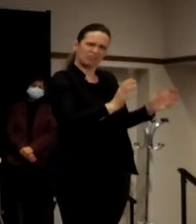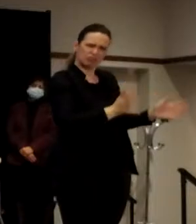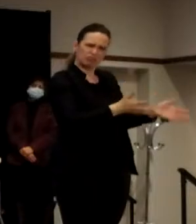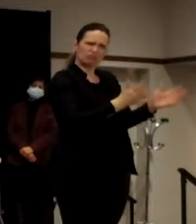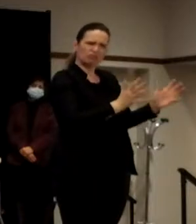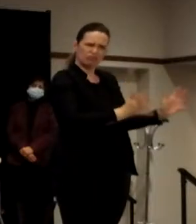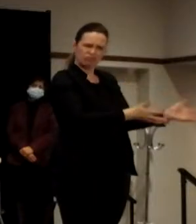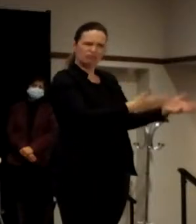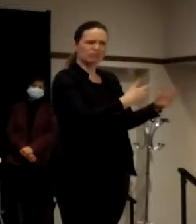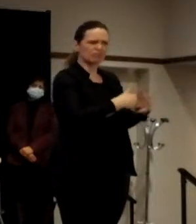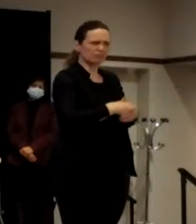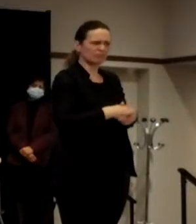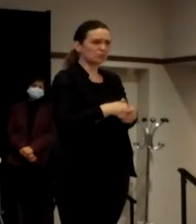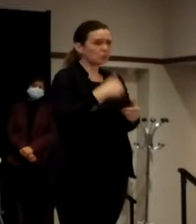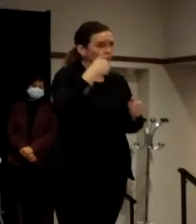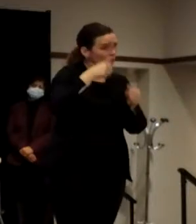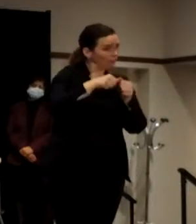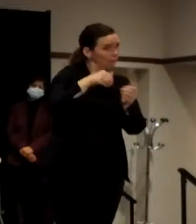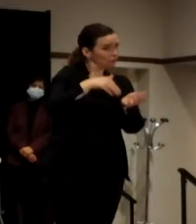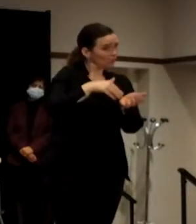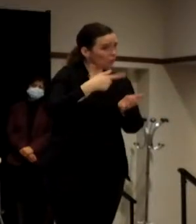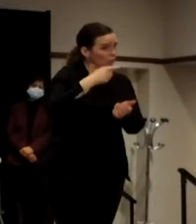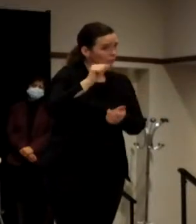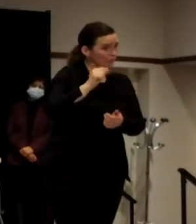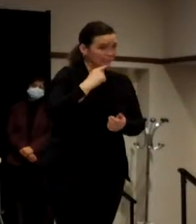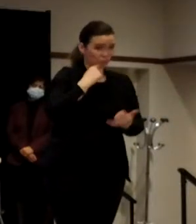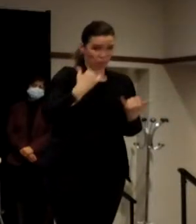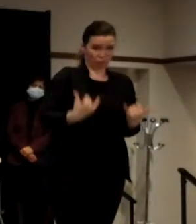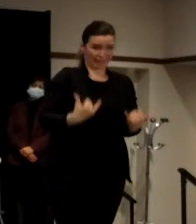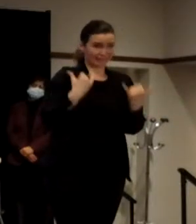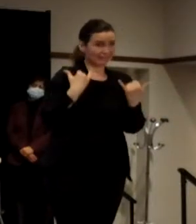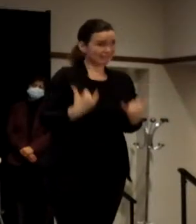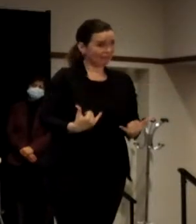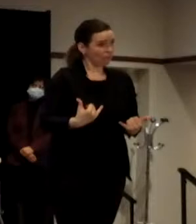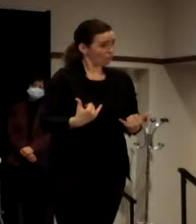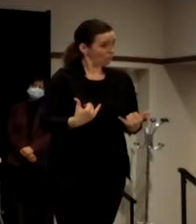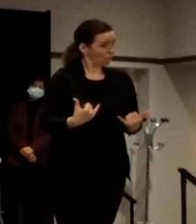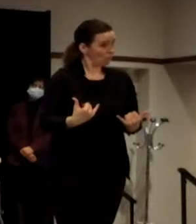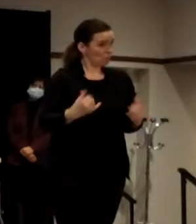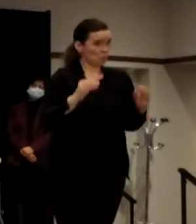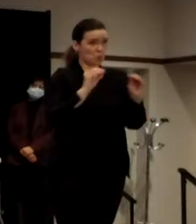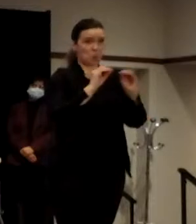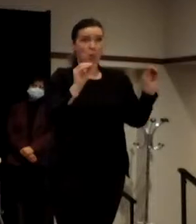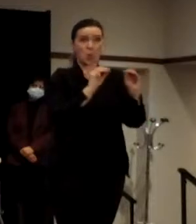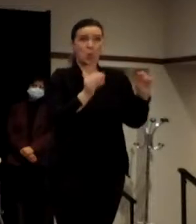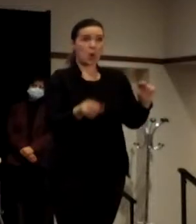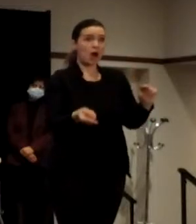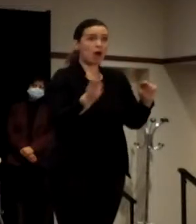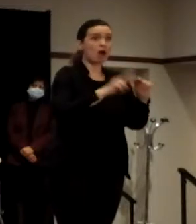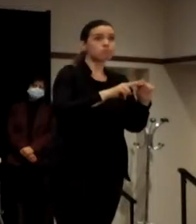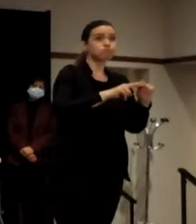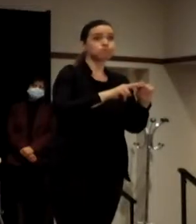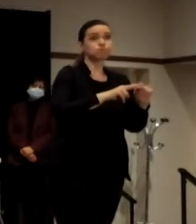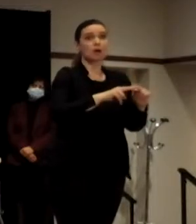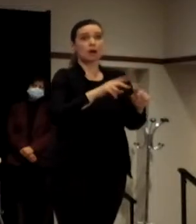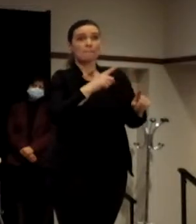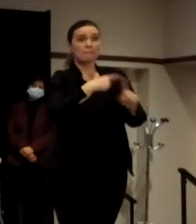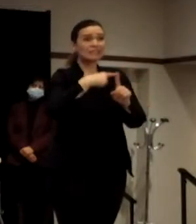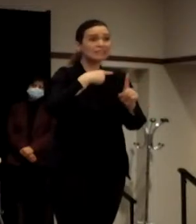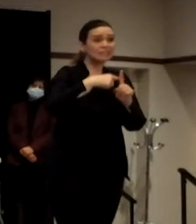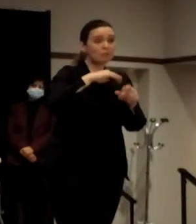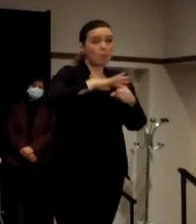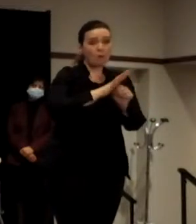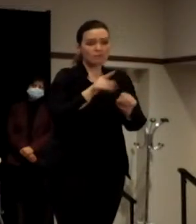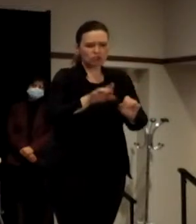is right now there is not increased rates of kids positive with